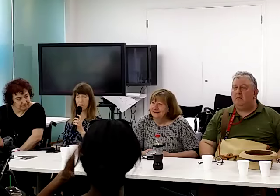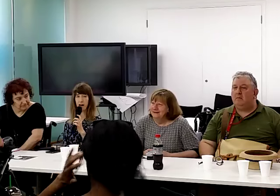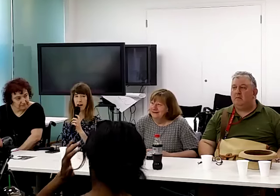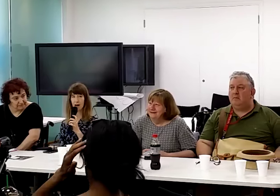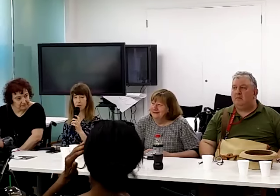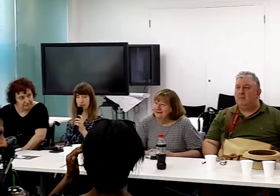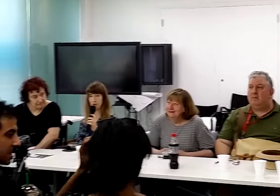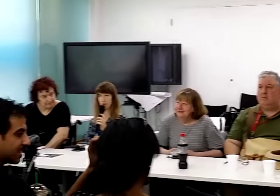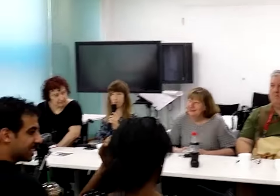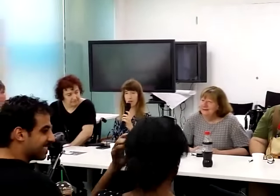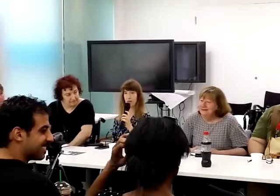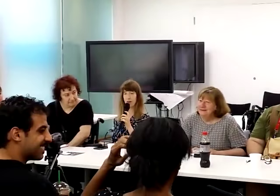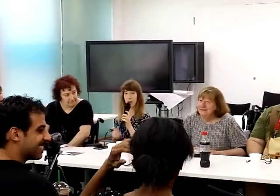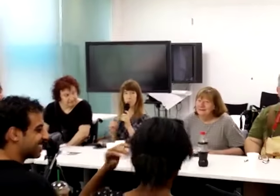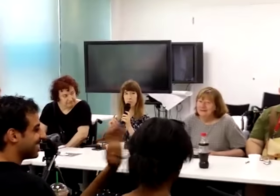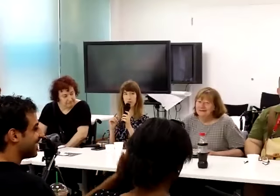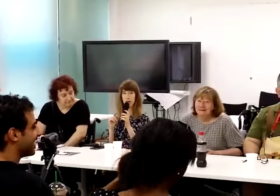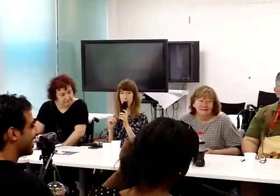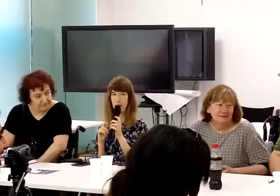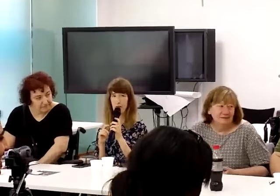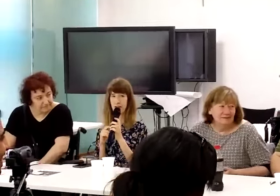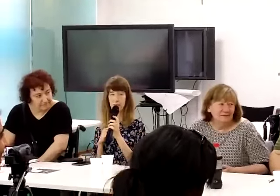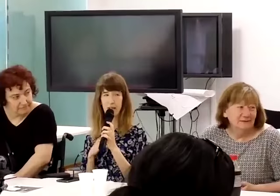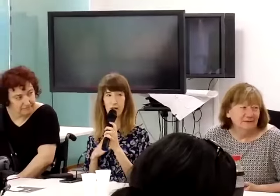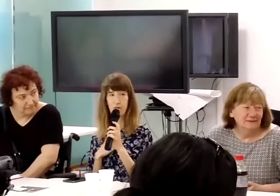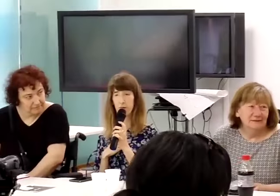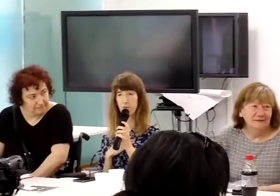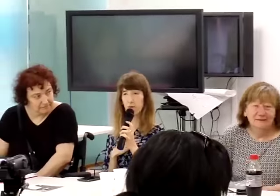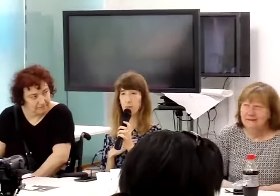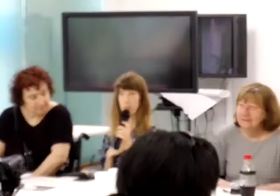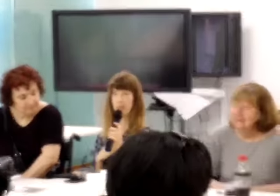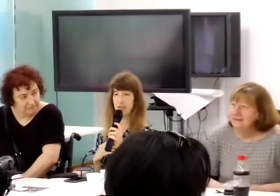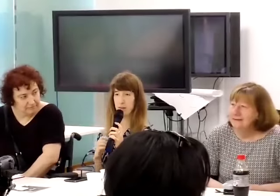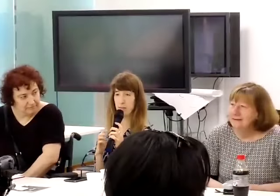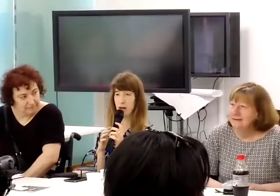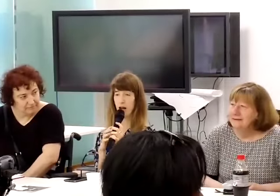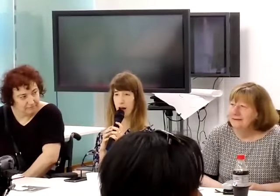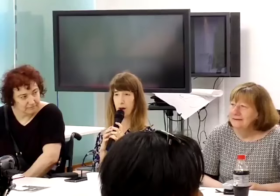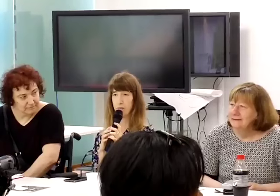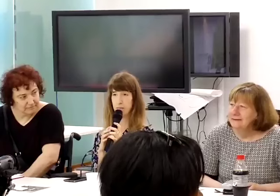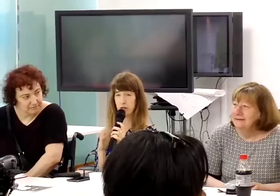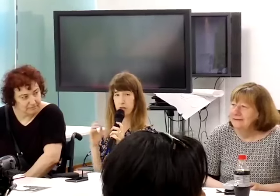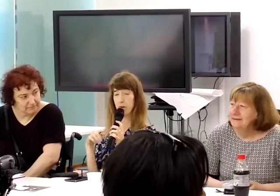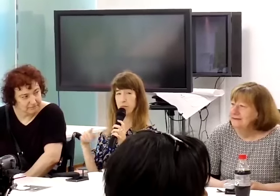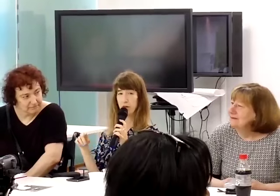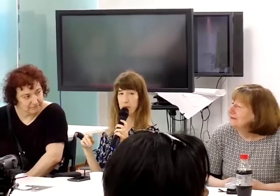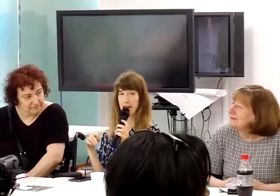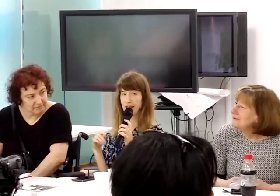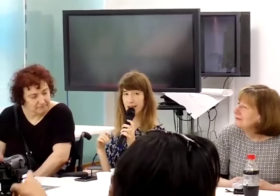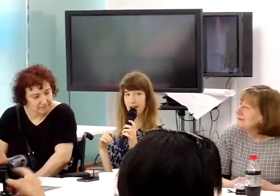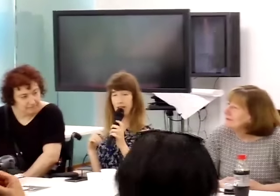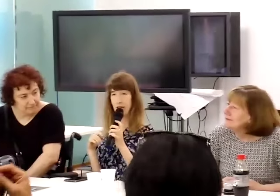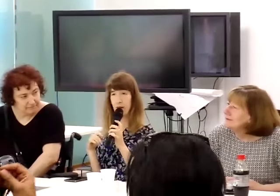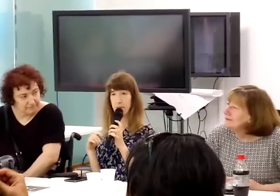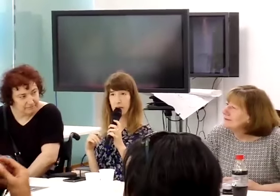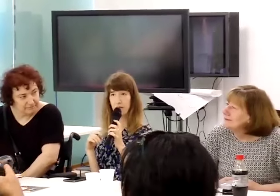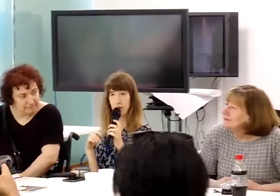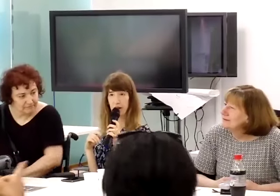Fine, thank you. And also, I should add that Mary is making a film for Momentum. So if you would be